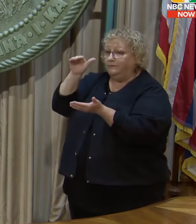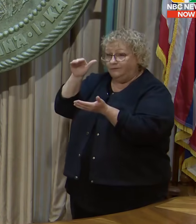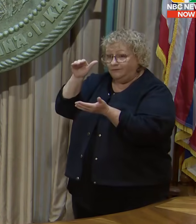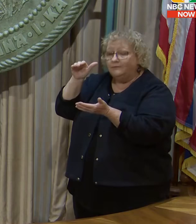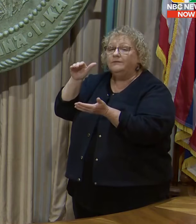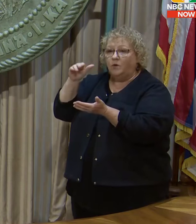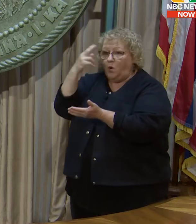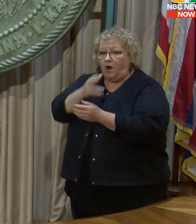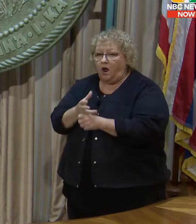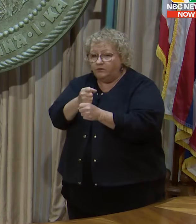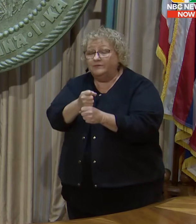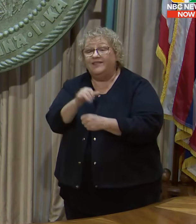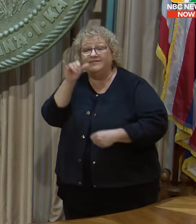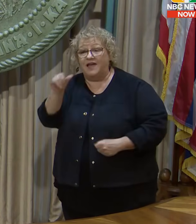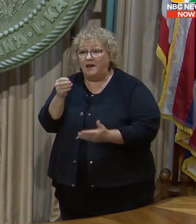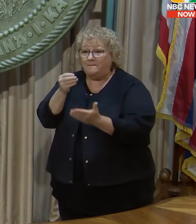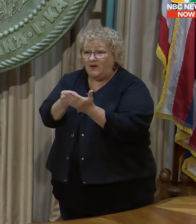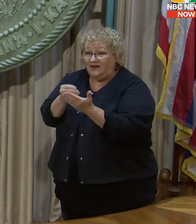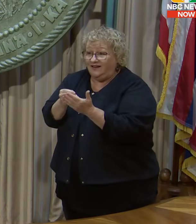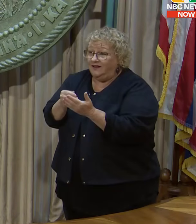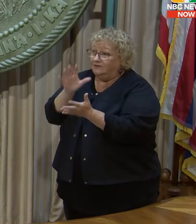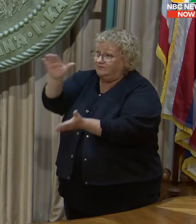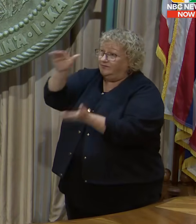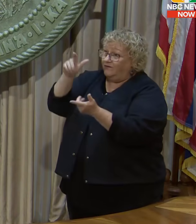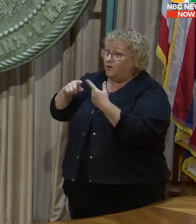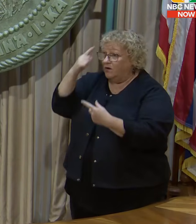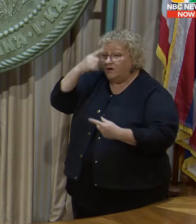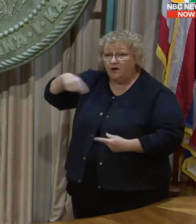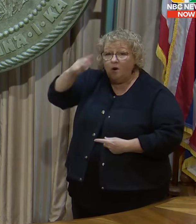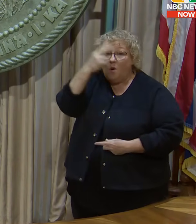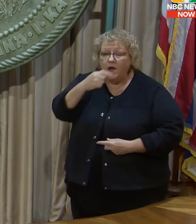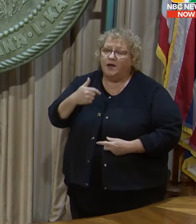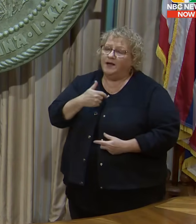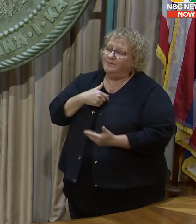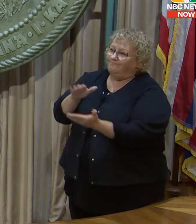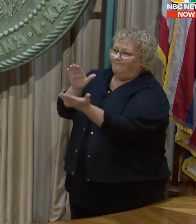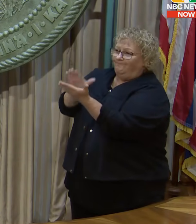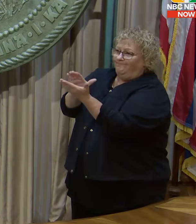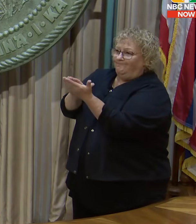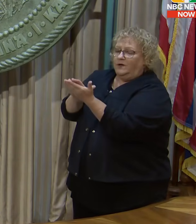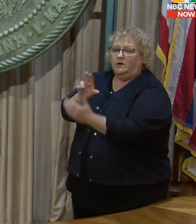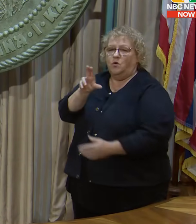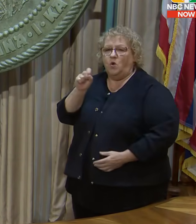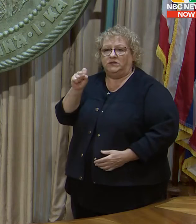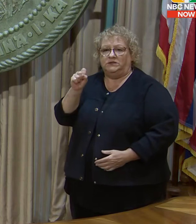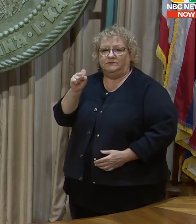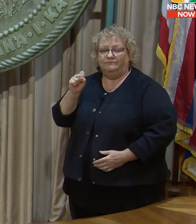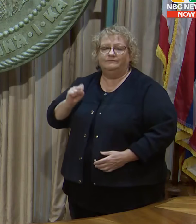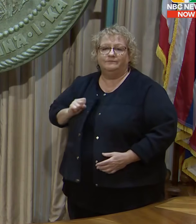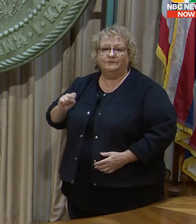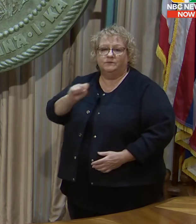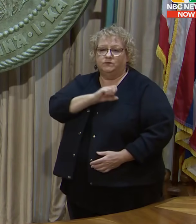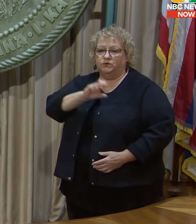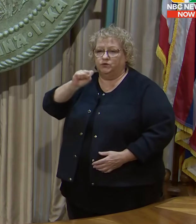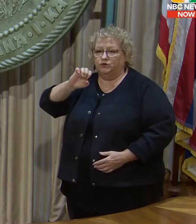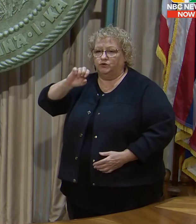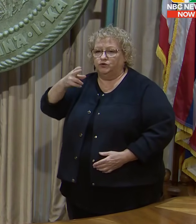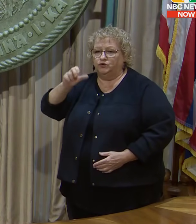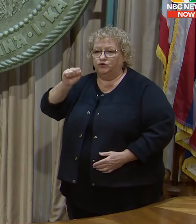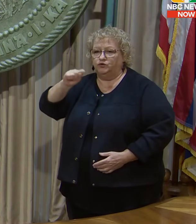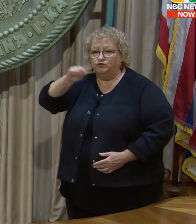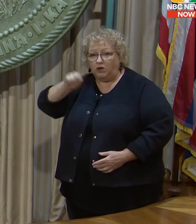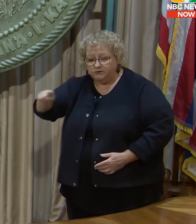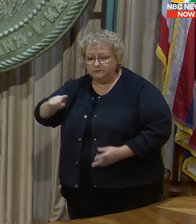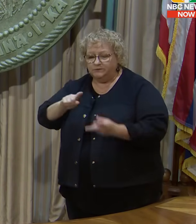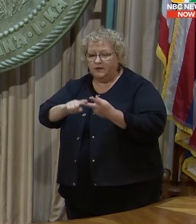for that, I would like to personally thank our congressional delegation, Senators Schatz and Hirono,